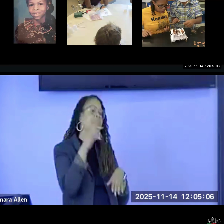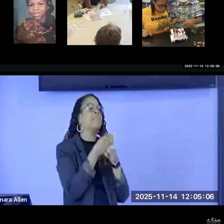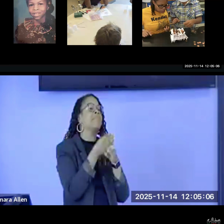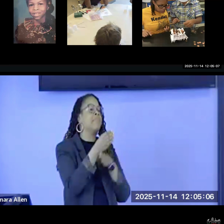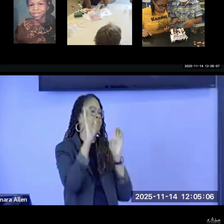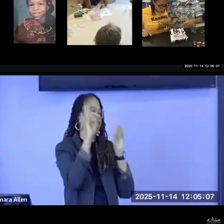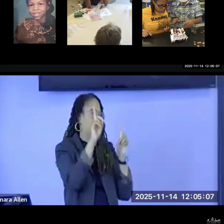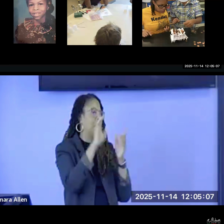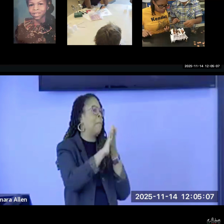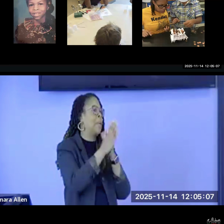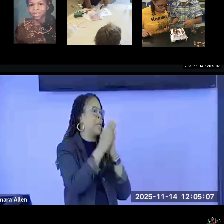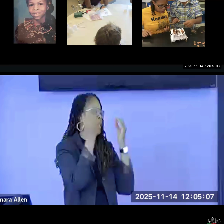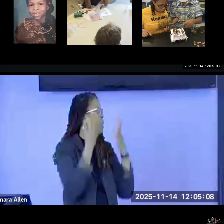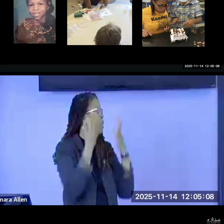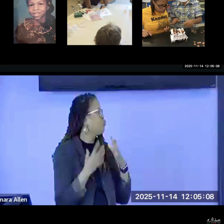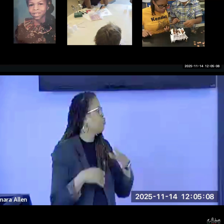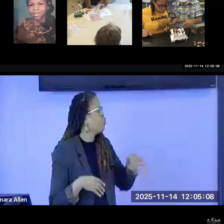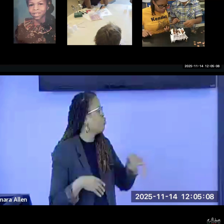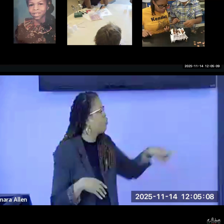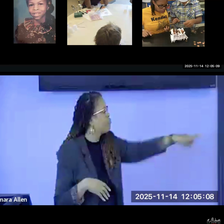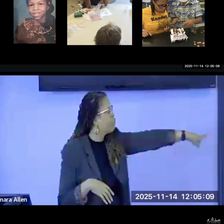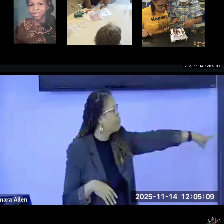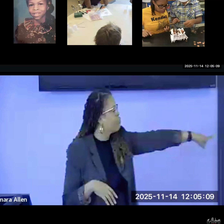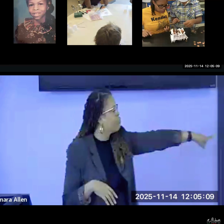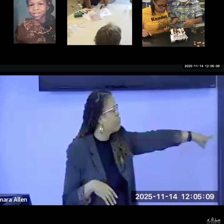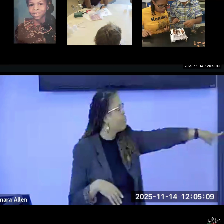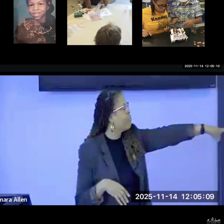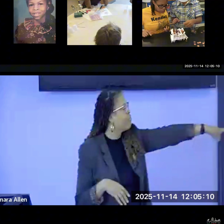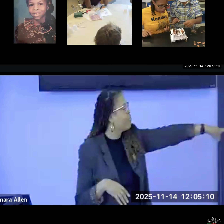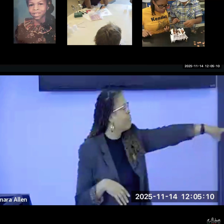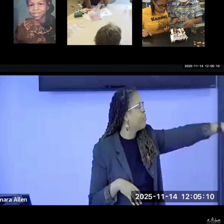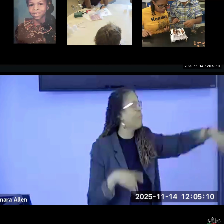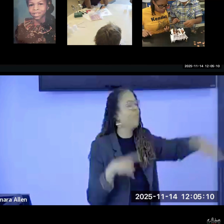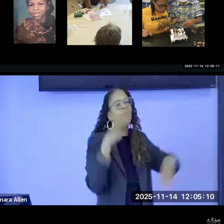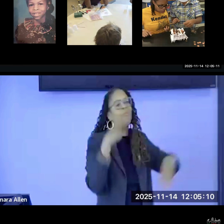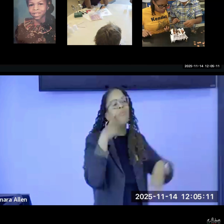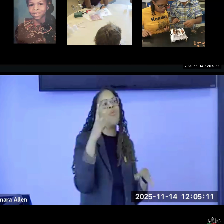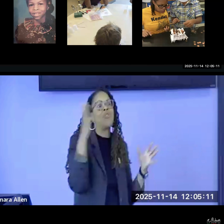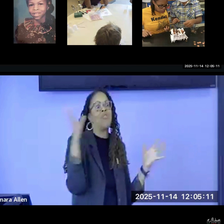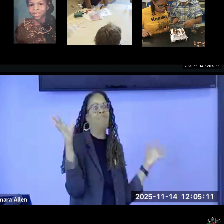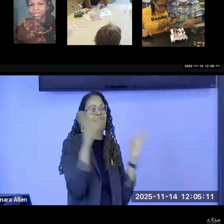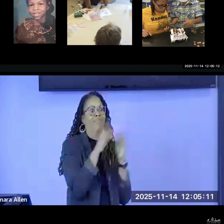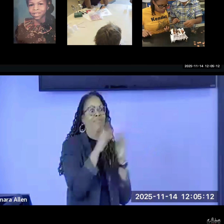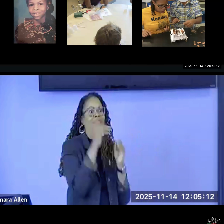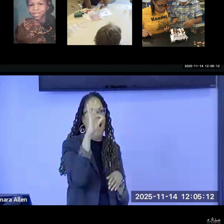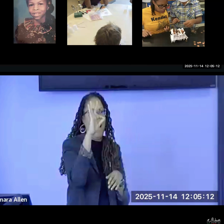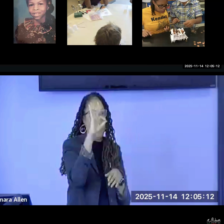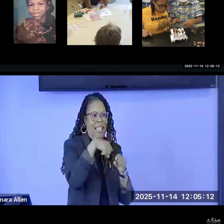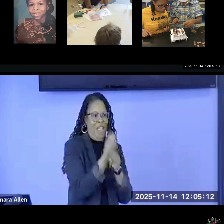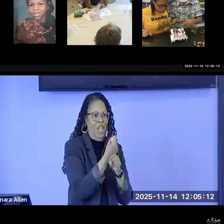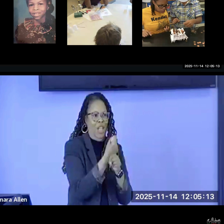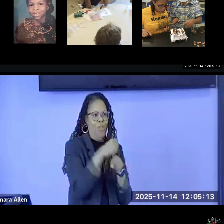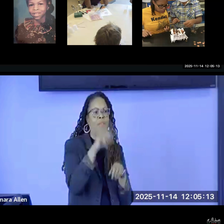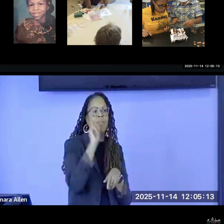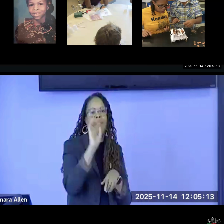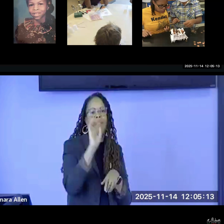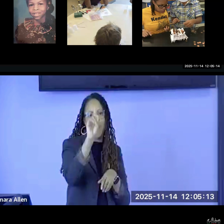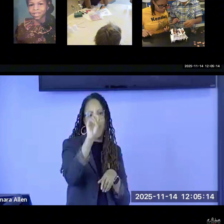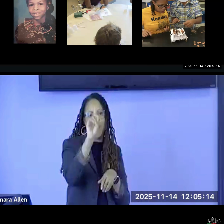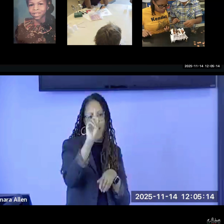a little bit at 2, and then after I got into Gallaudet, graduated, I started becoming a teacher for the deaf.